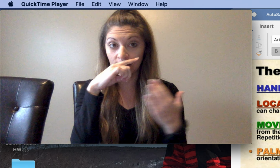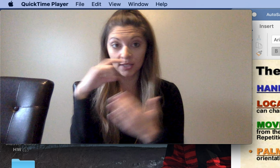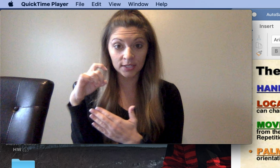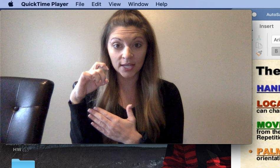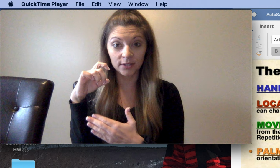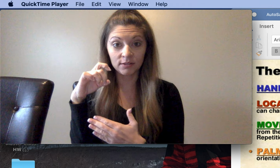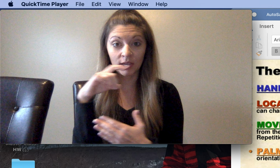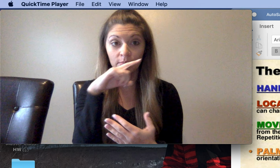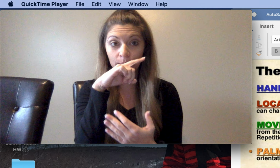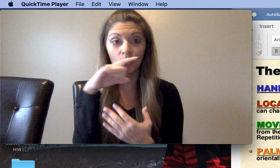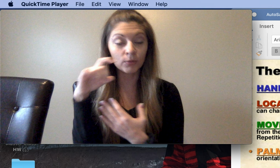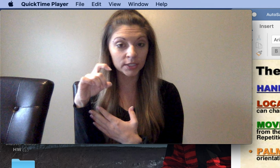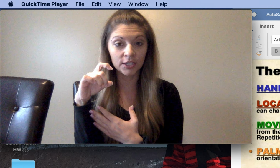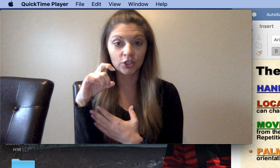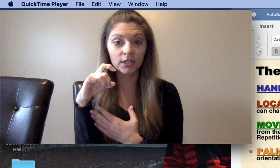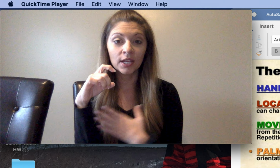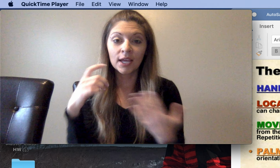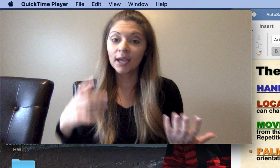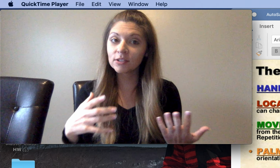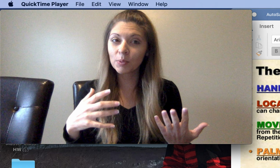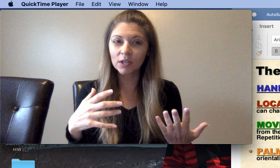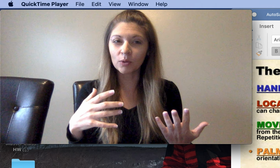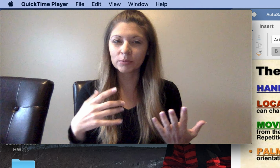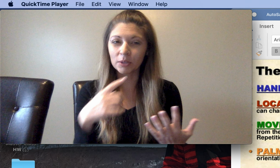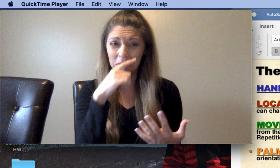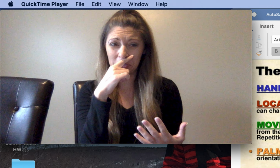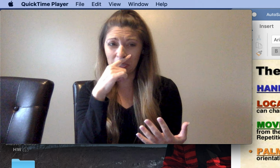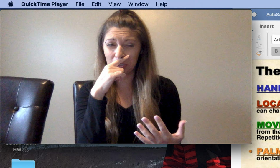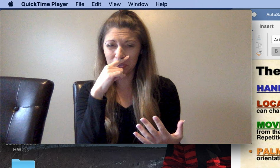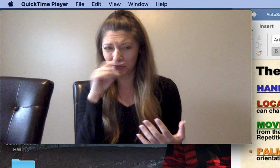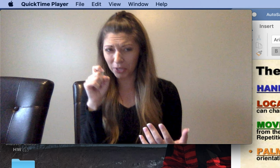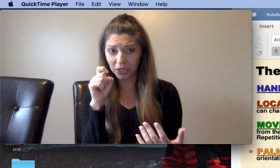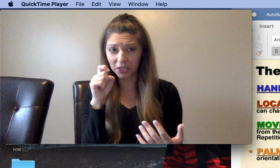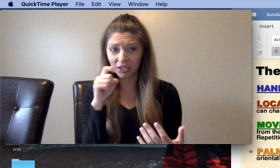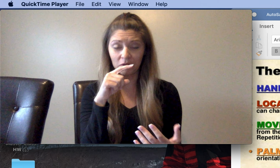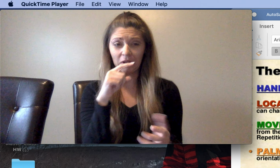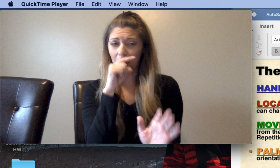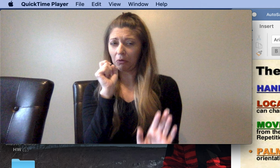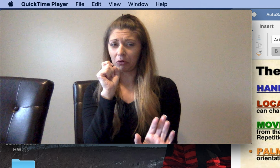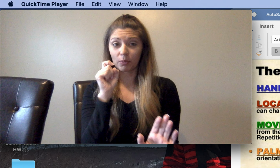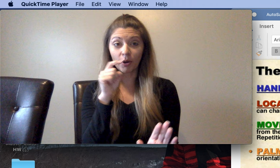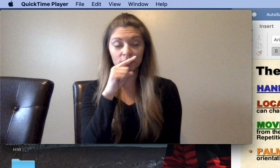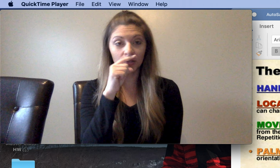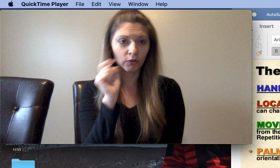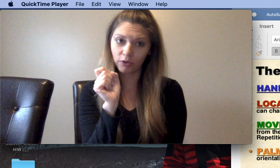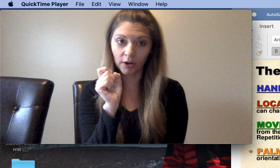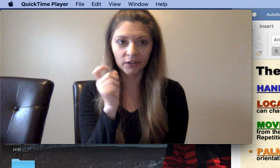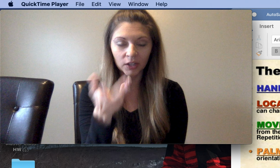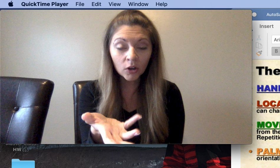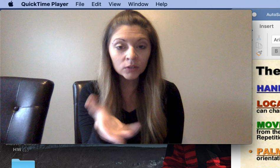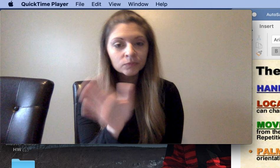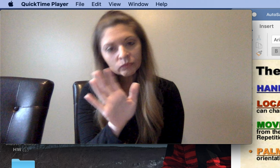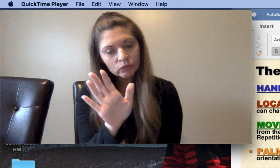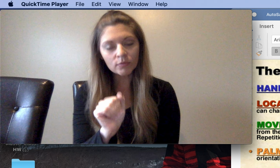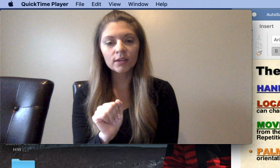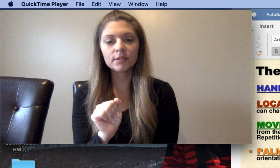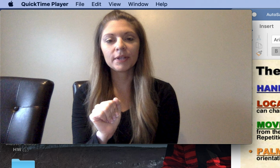is, again, exactly the same. My palm orientation. And depending on what I'm talking about, are they like super ugly, like repulsive, or they're not ugly at